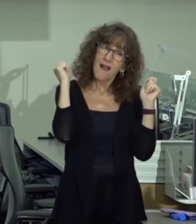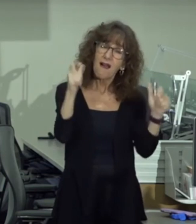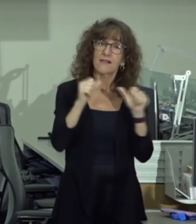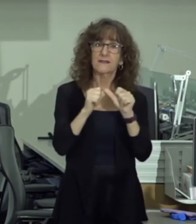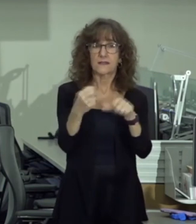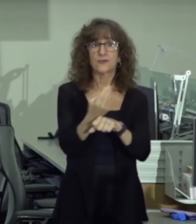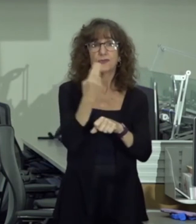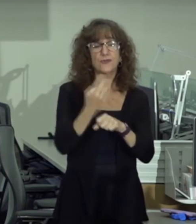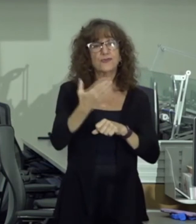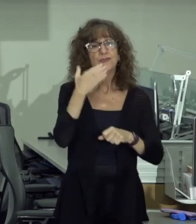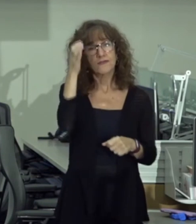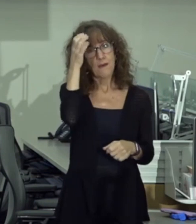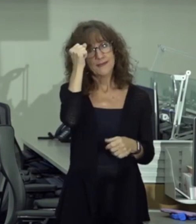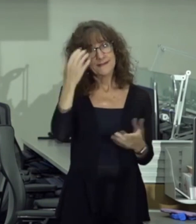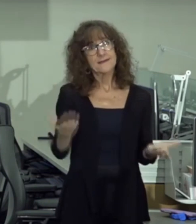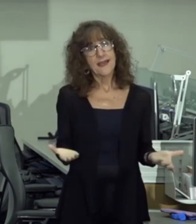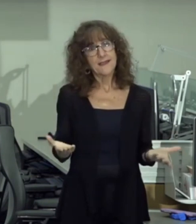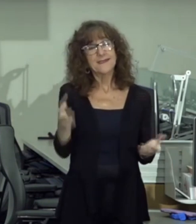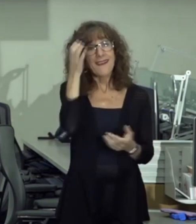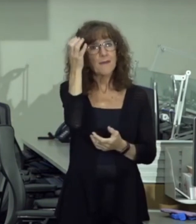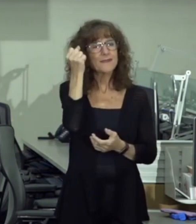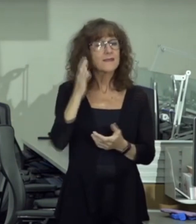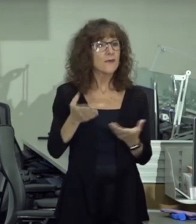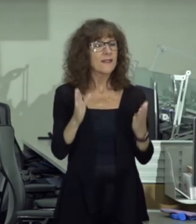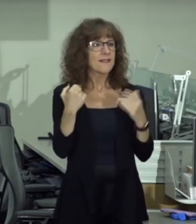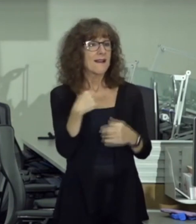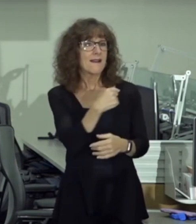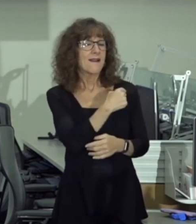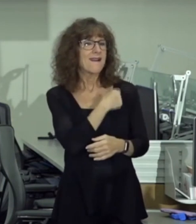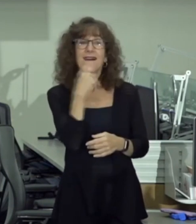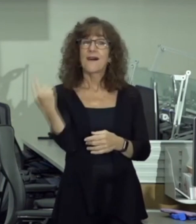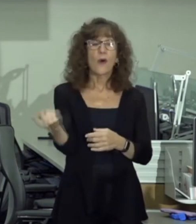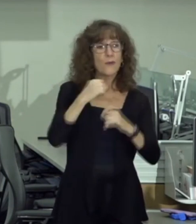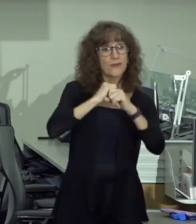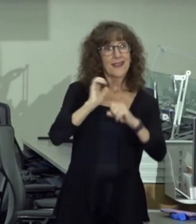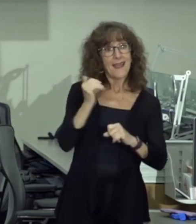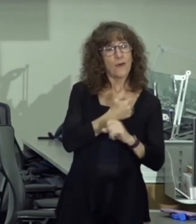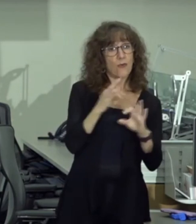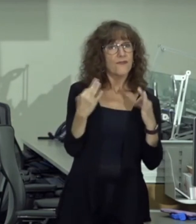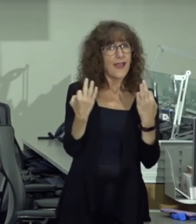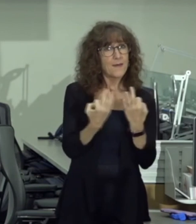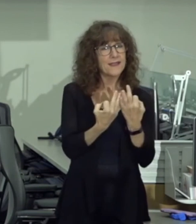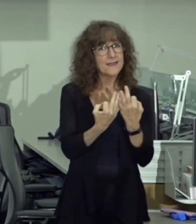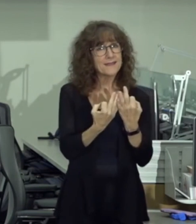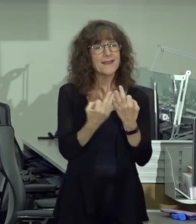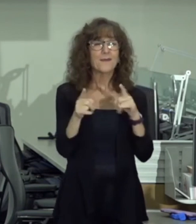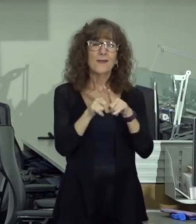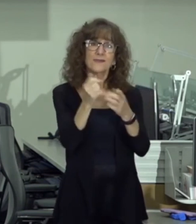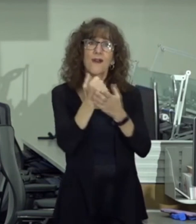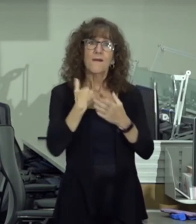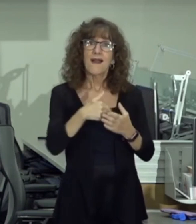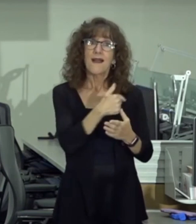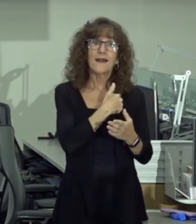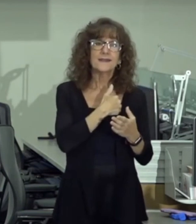continue to use good common sense. The common sense that will allow us to not only protect our own families, but that help us in